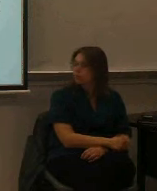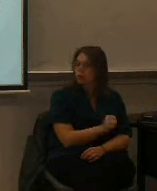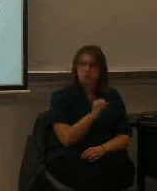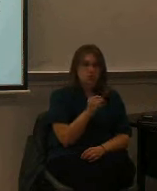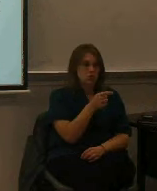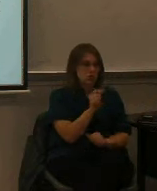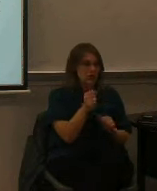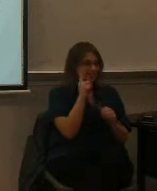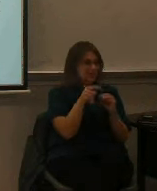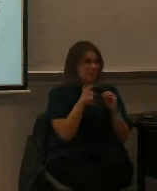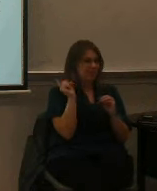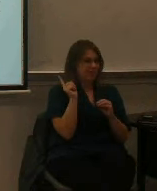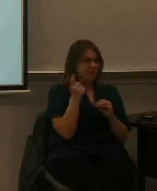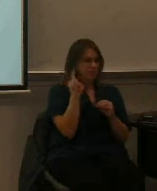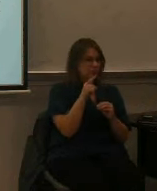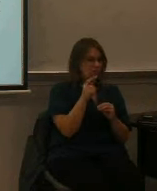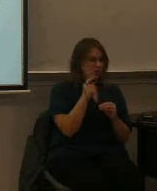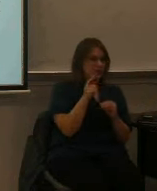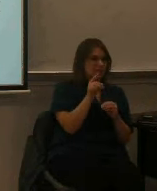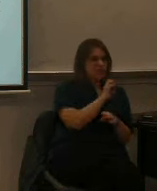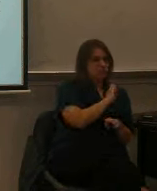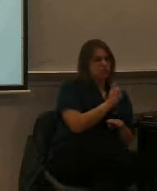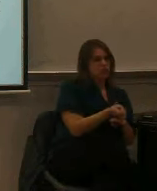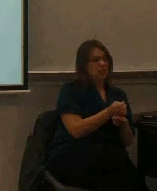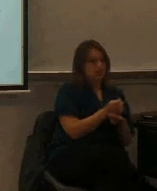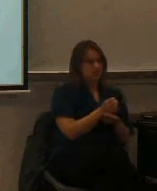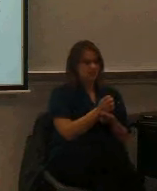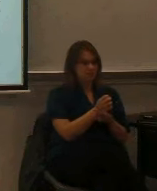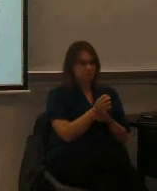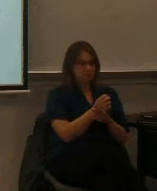So you can think about this in terms of energetic